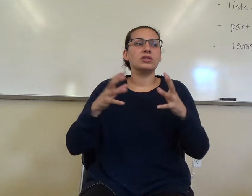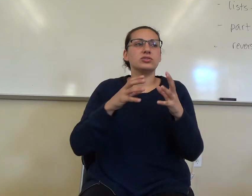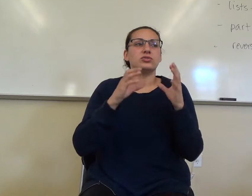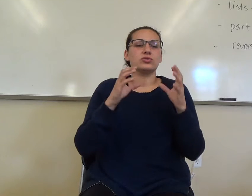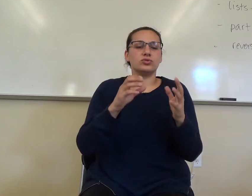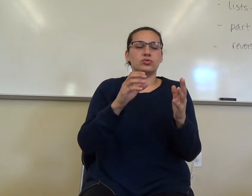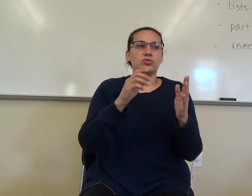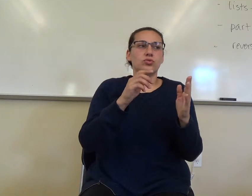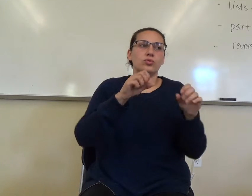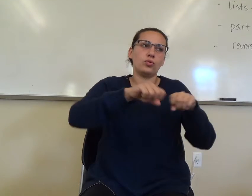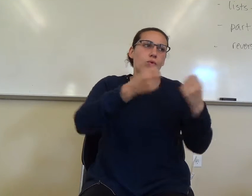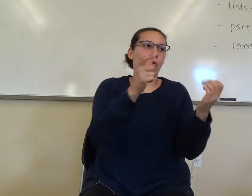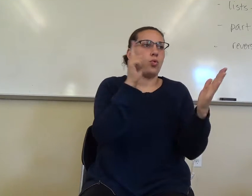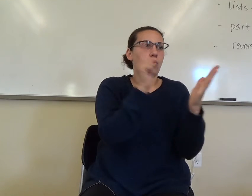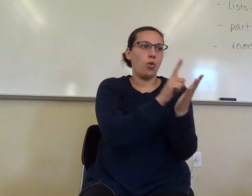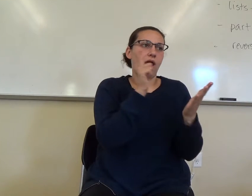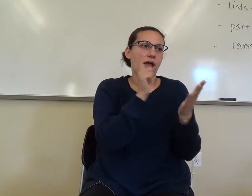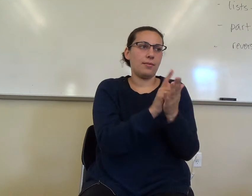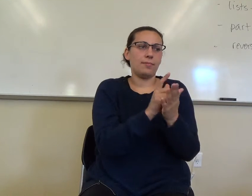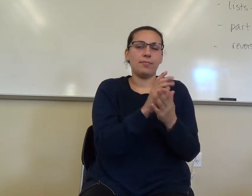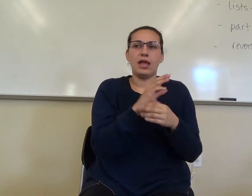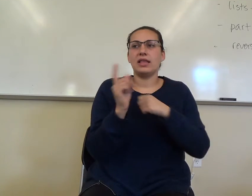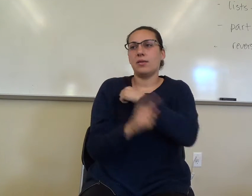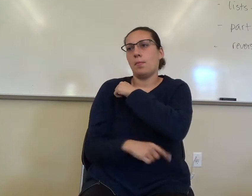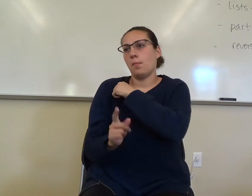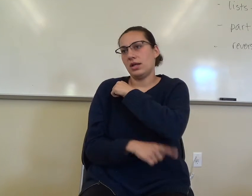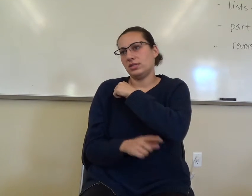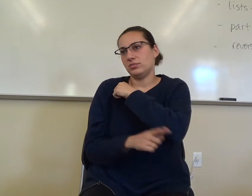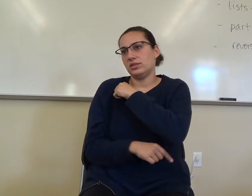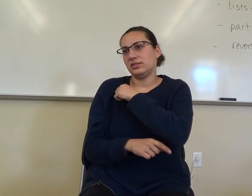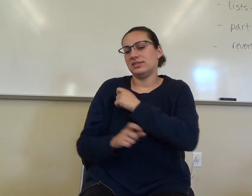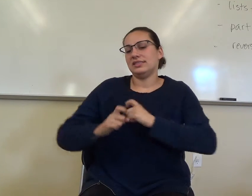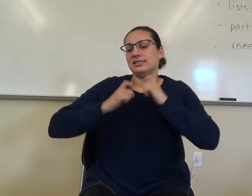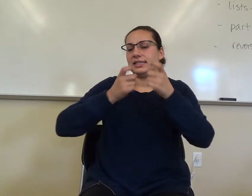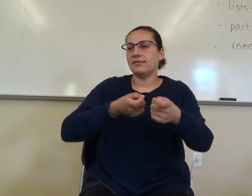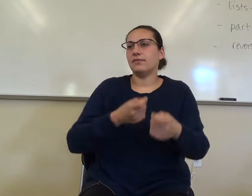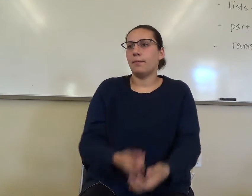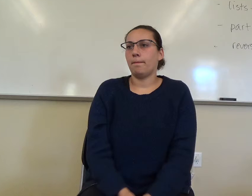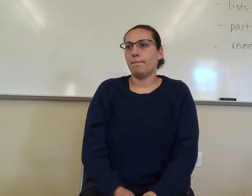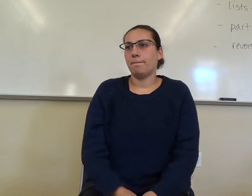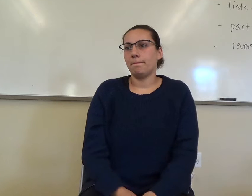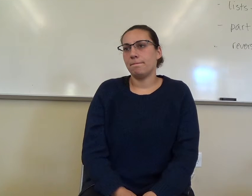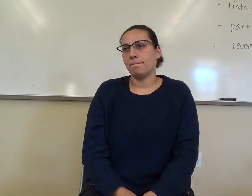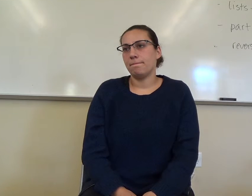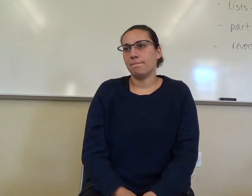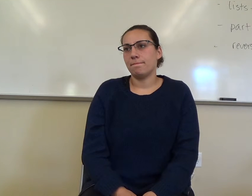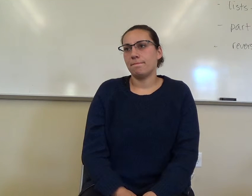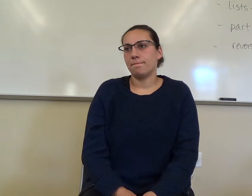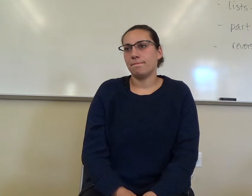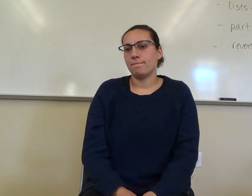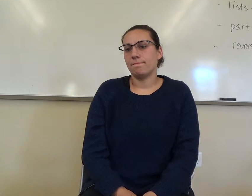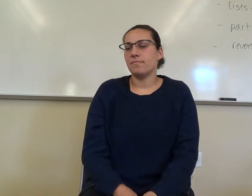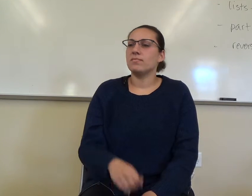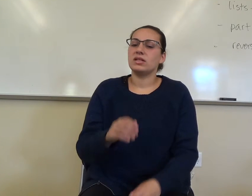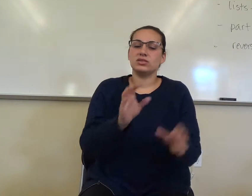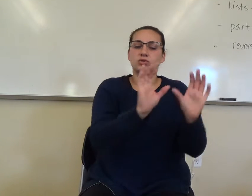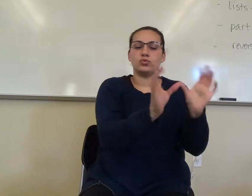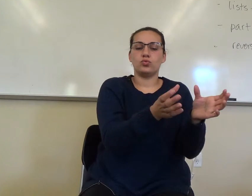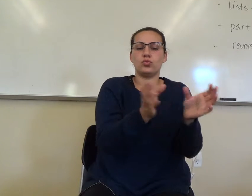and what punishment should be given for the crime. That's what the groups are. So what